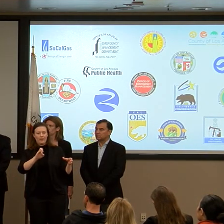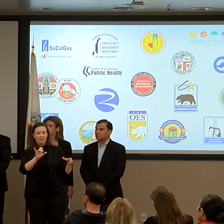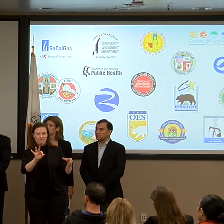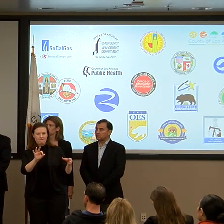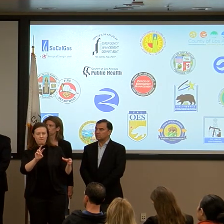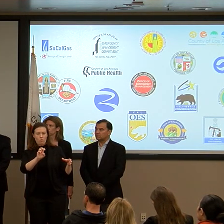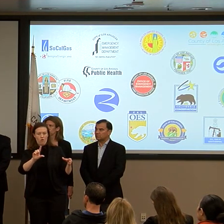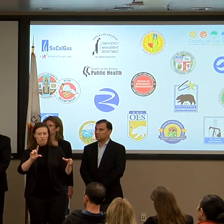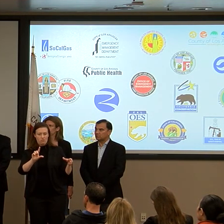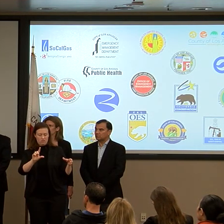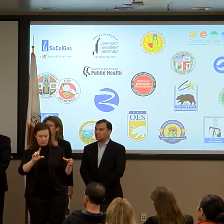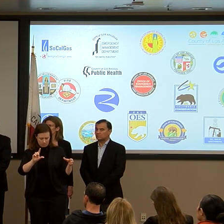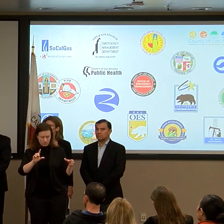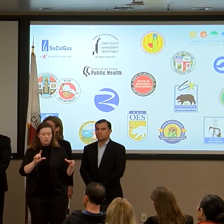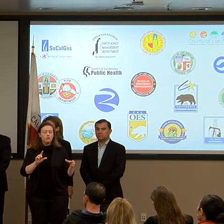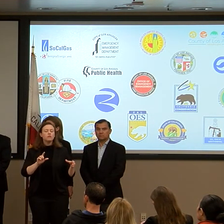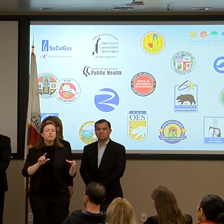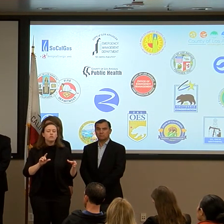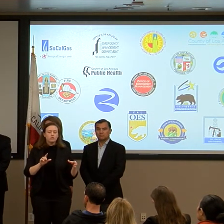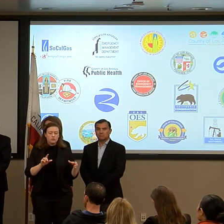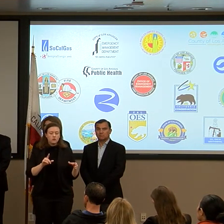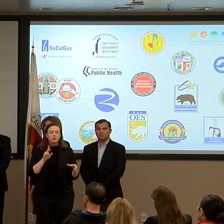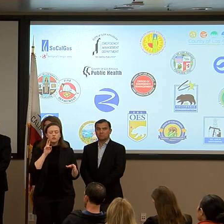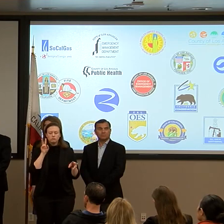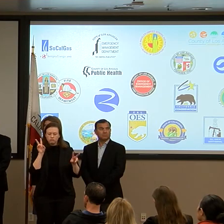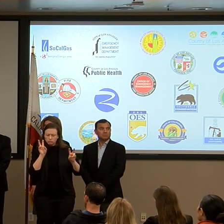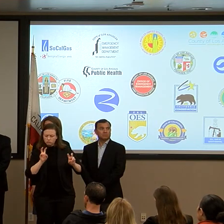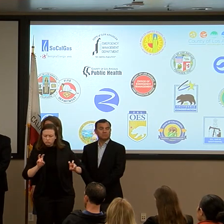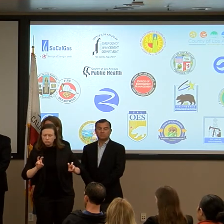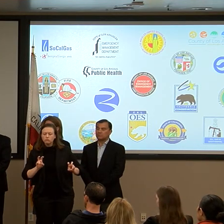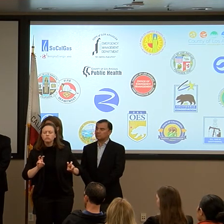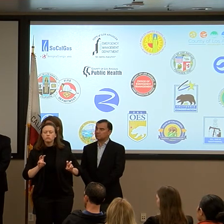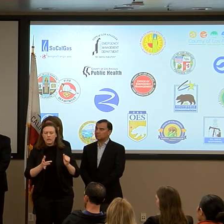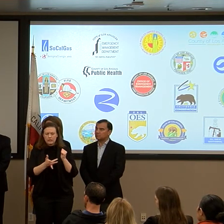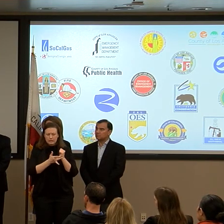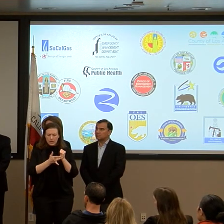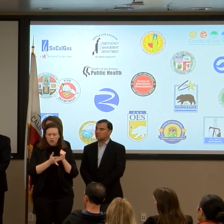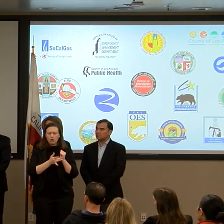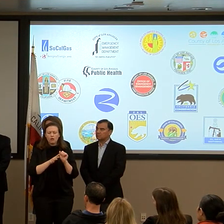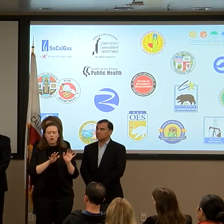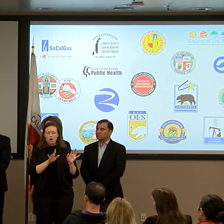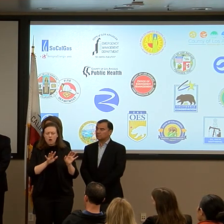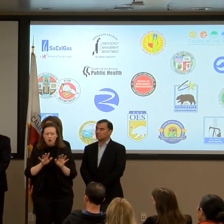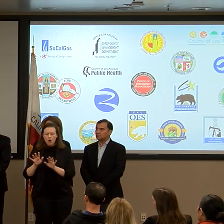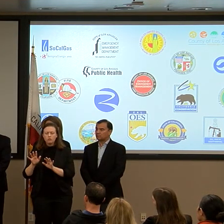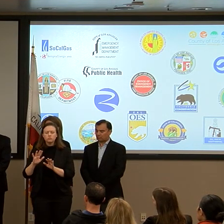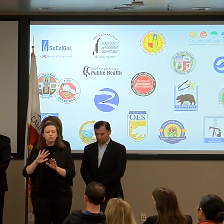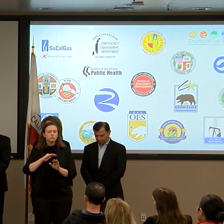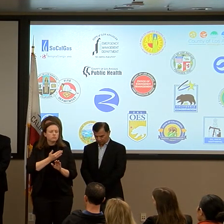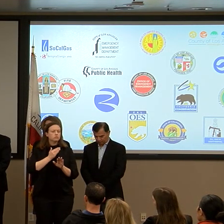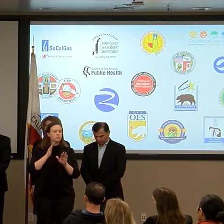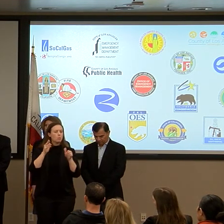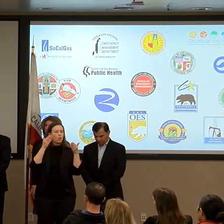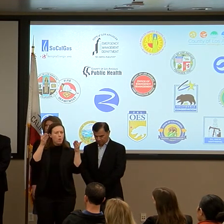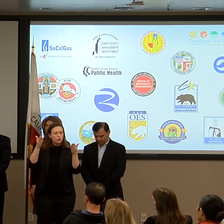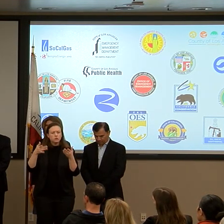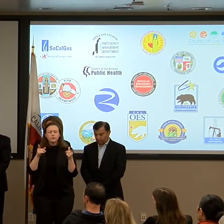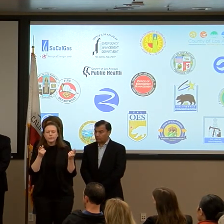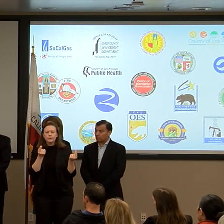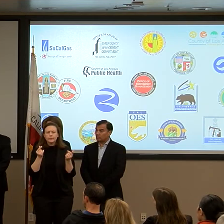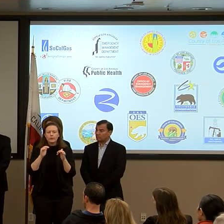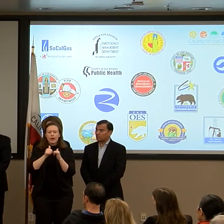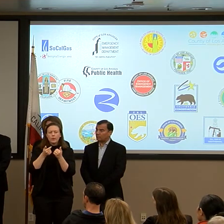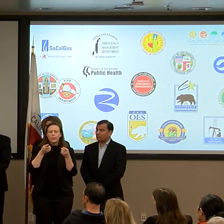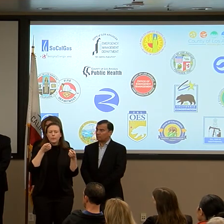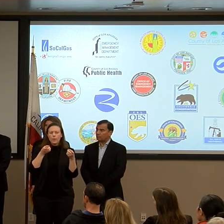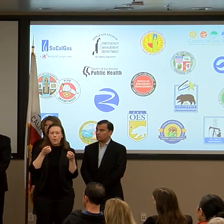We monitored actions at the wellhead and the relief wells, thoroughly assessed the technical basis of all of the actions that were proposed, and monitored